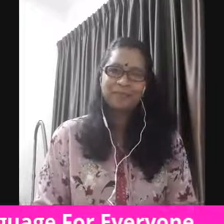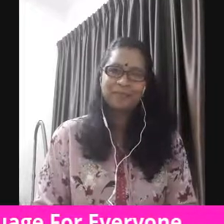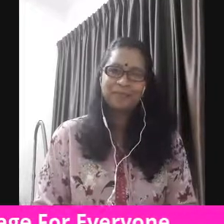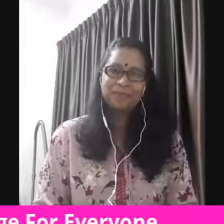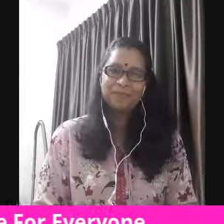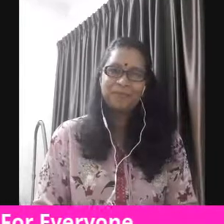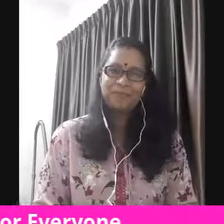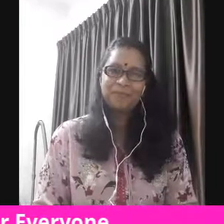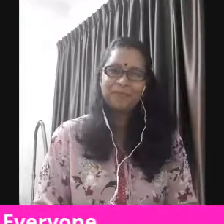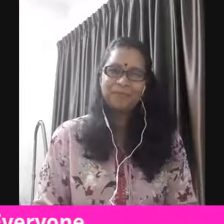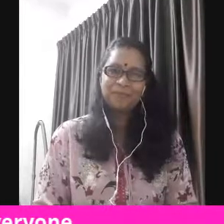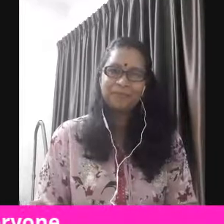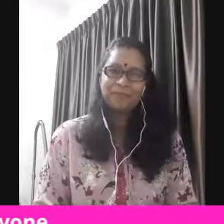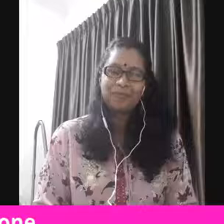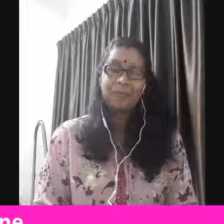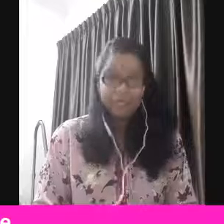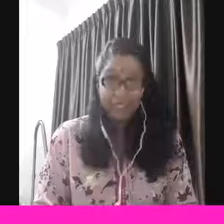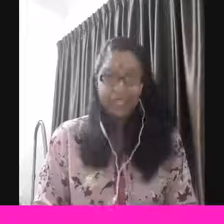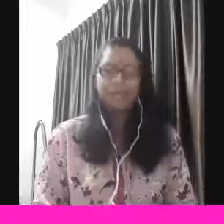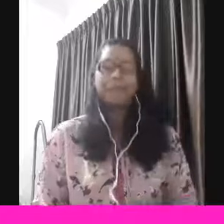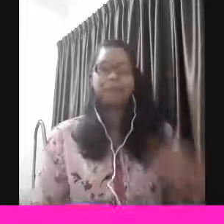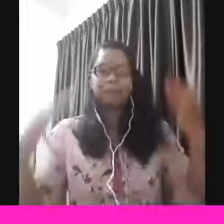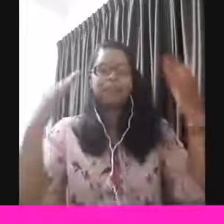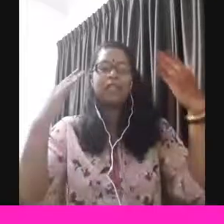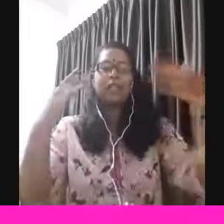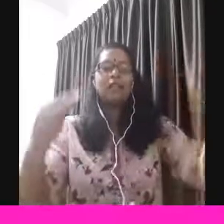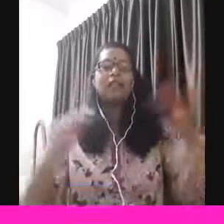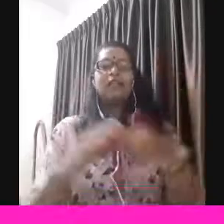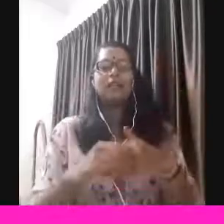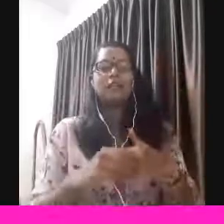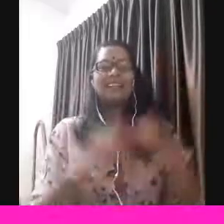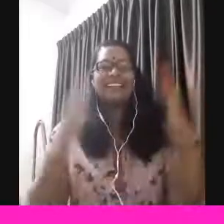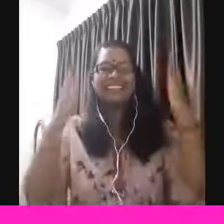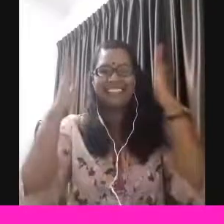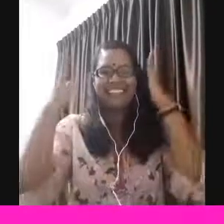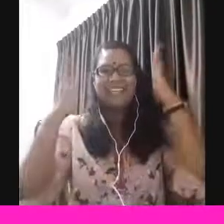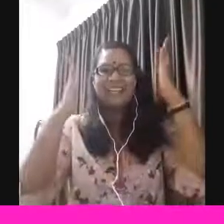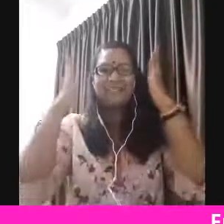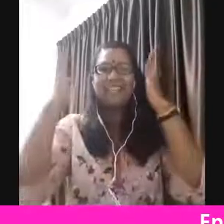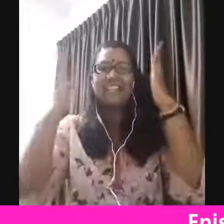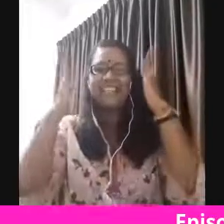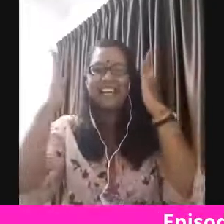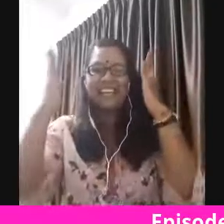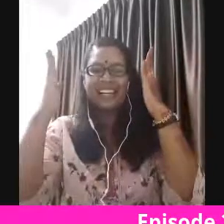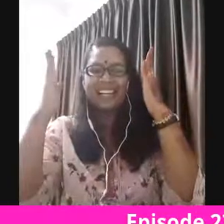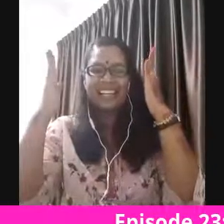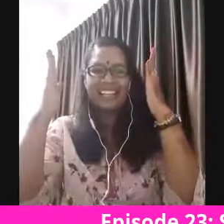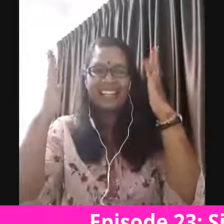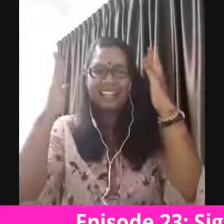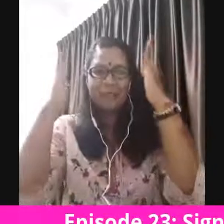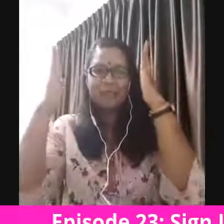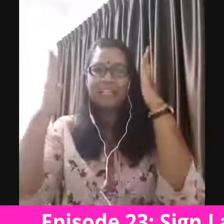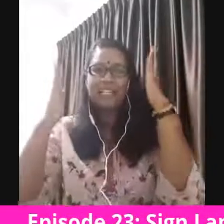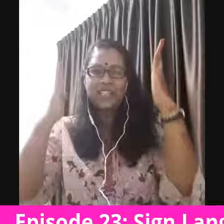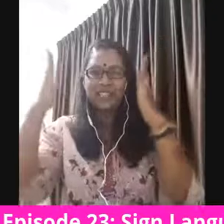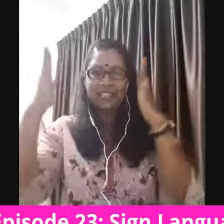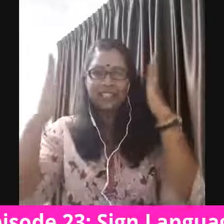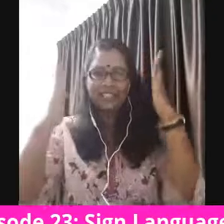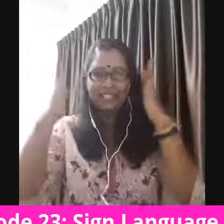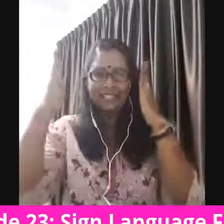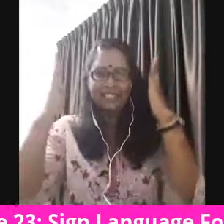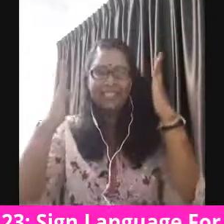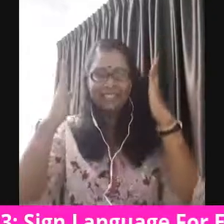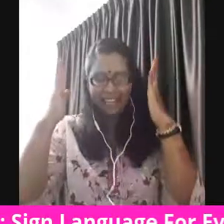will say Malaysia. Okay. Malaysia. Good morning, pula. Okay, never mind. We go with Malaysia. first.